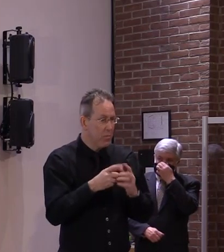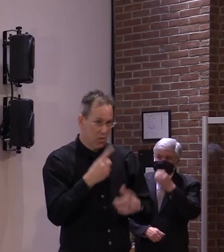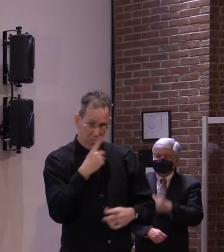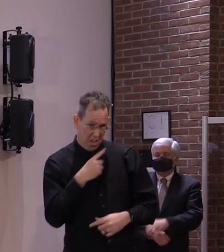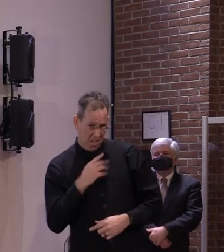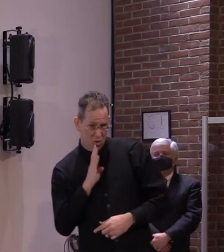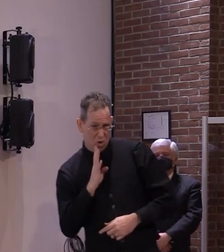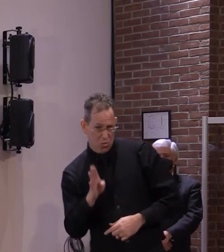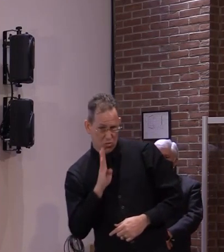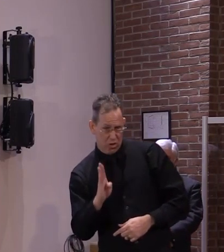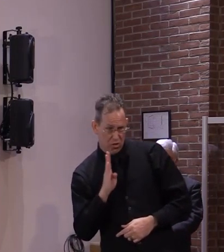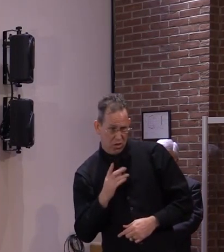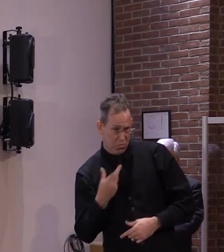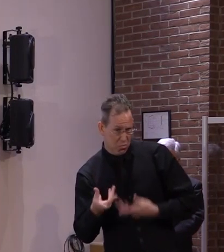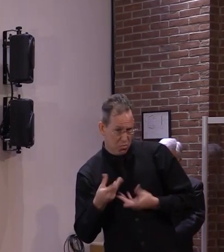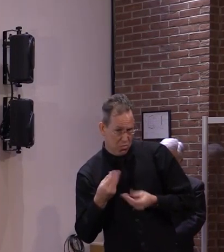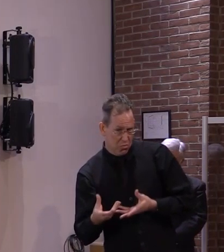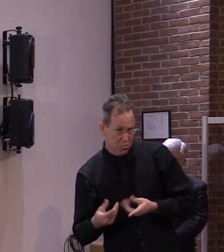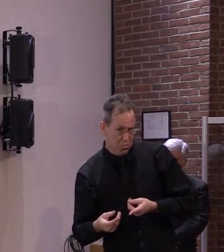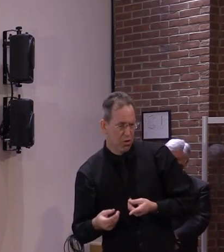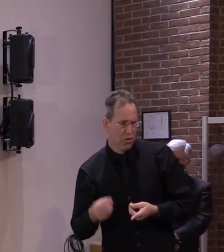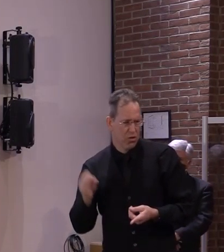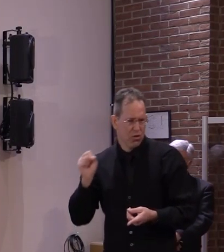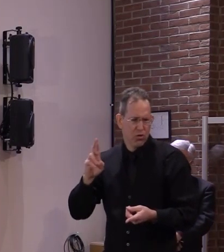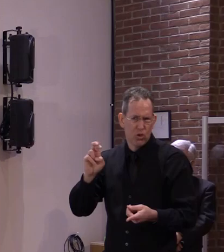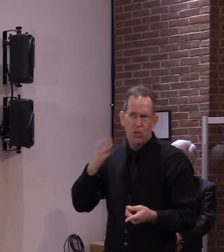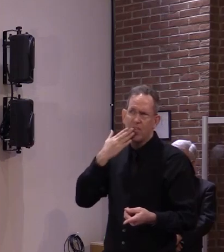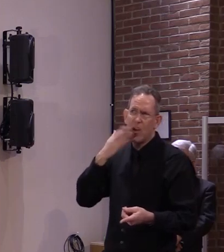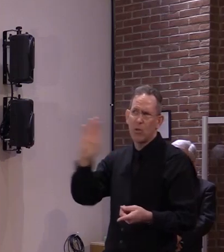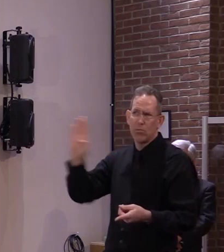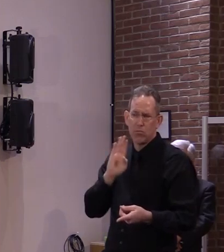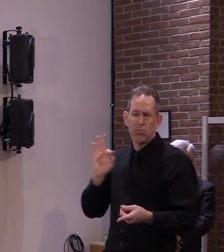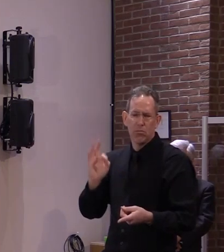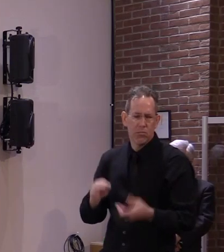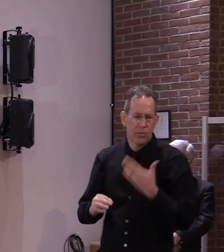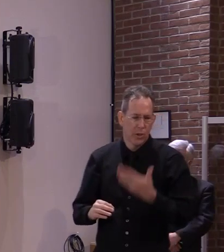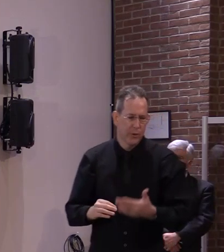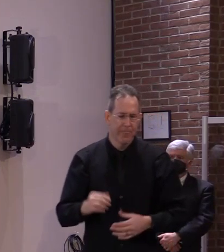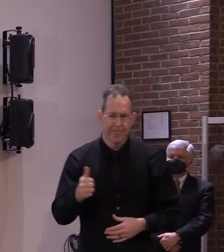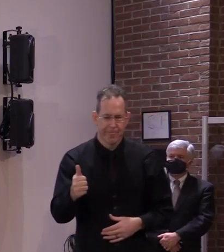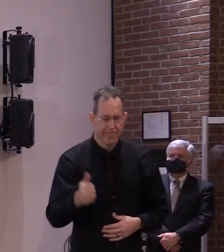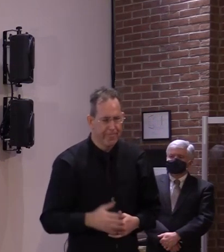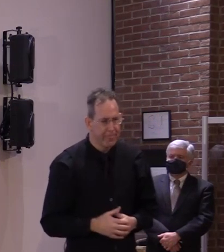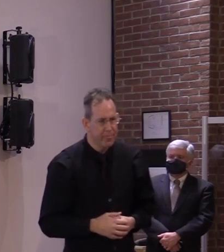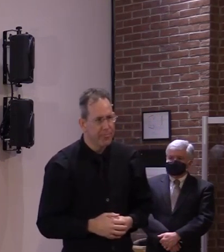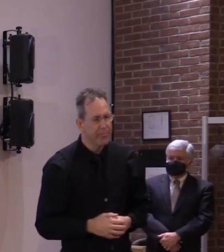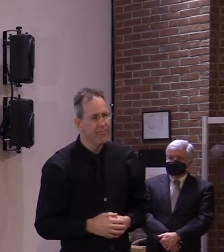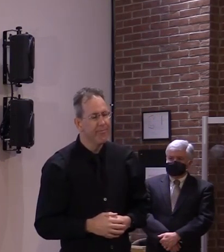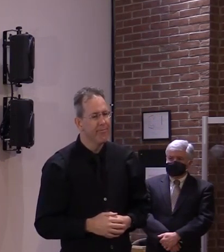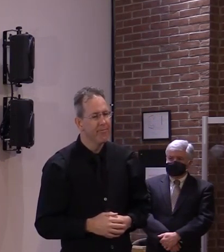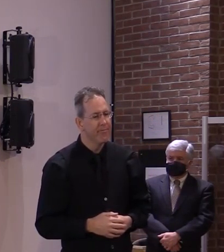numbers. That'd be great. A question to the SBA, but I can get that for you. All right, great,